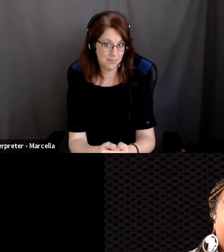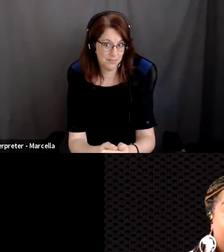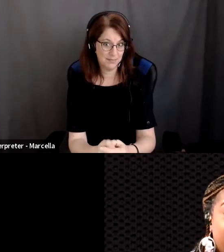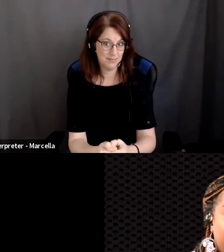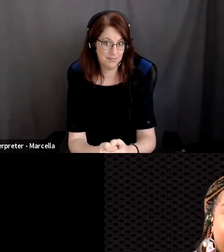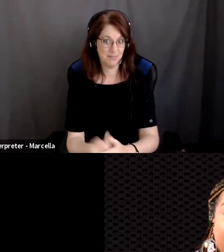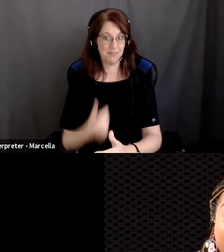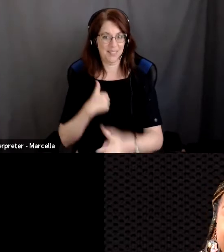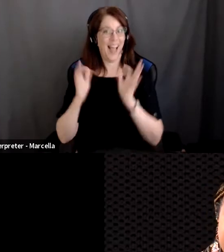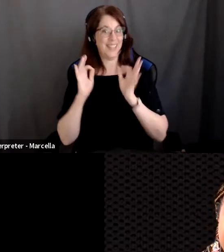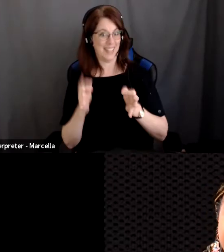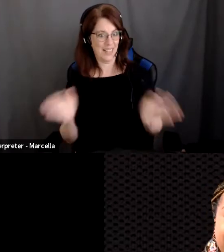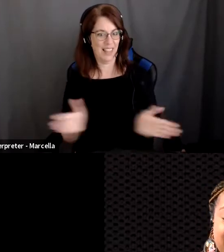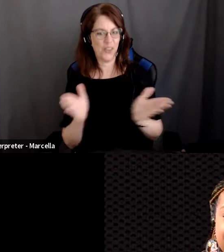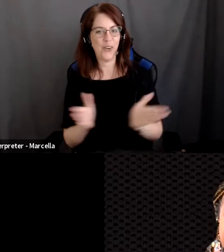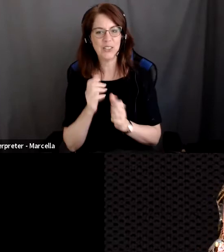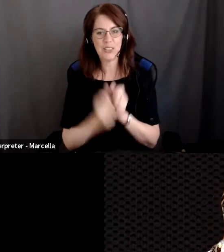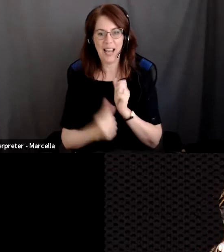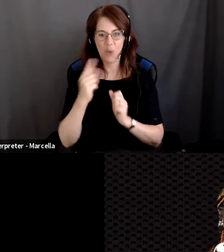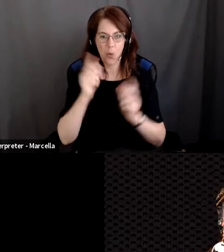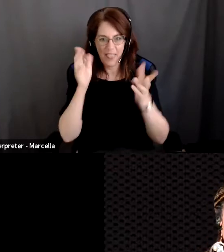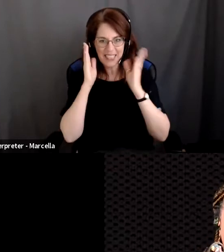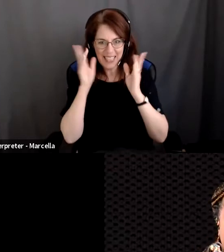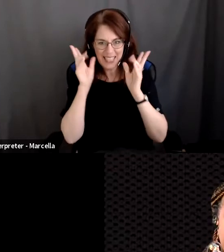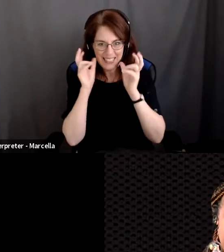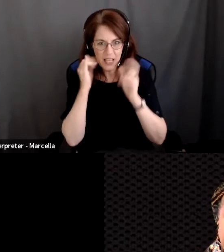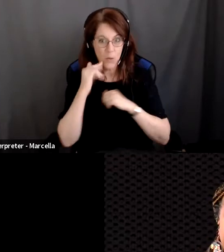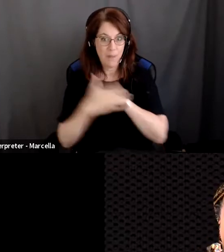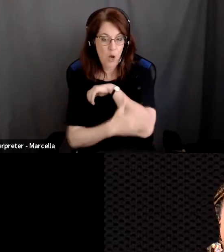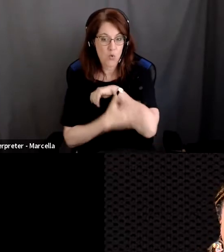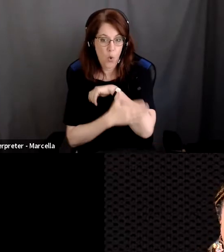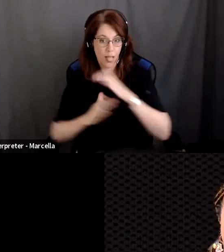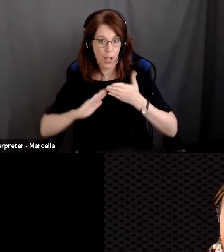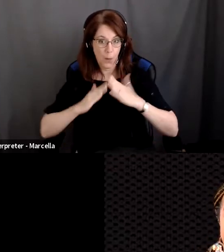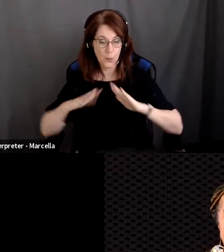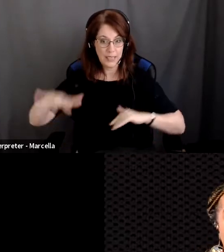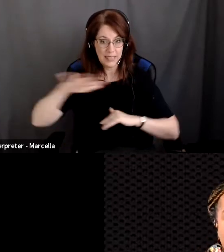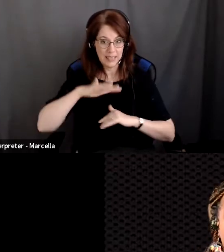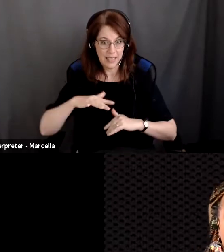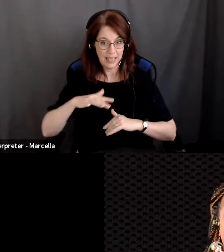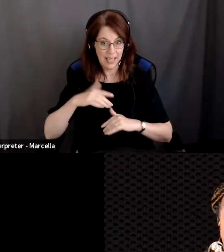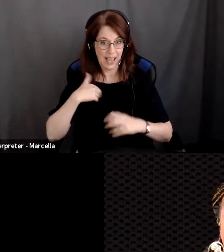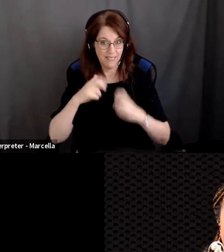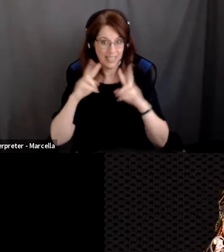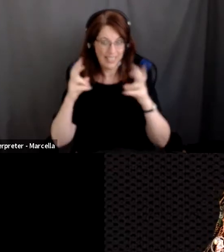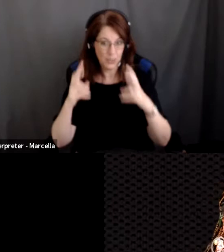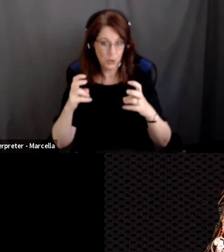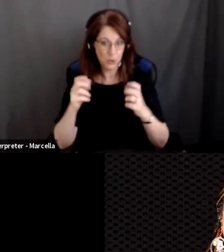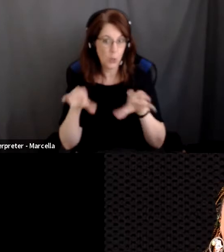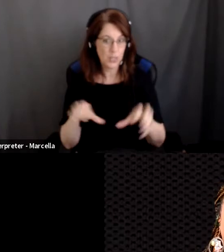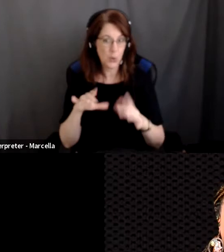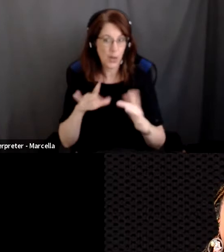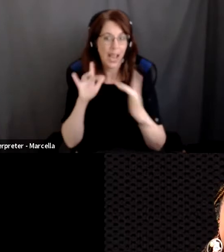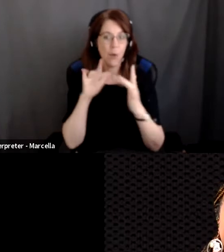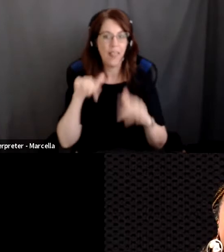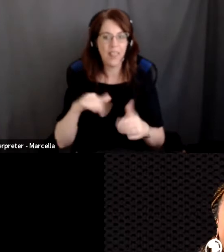I will definitely encourage everyone that's listening, if you have a rural community that you've been having any issues with doing outreach in, this